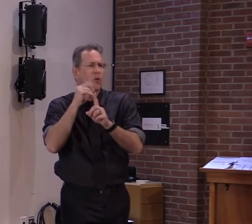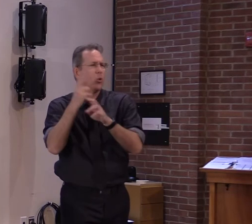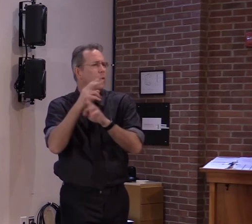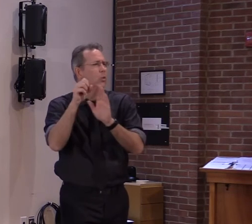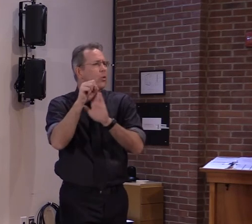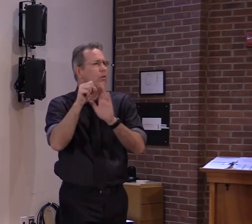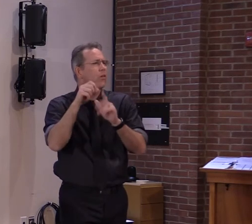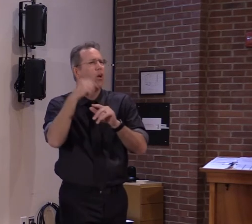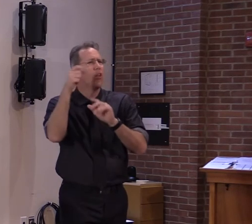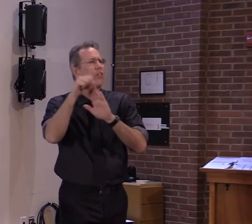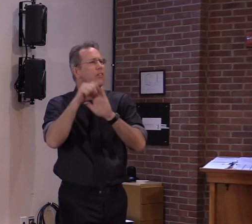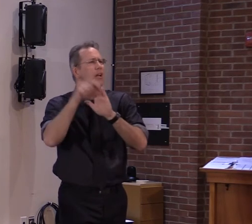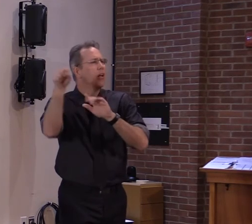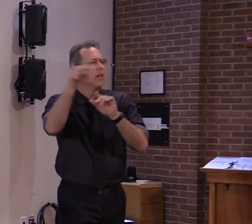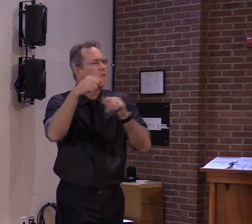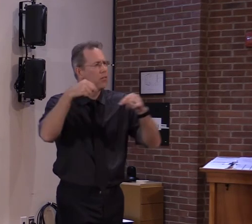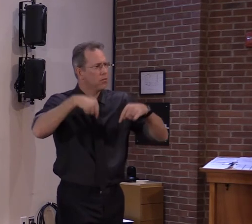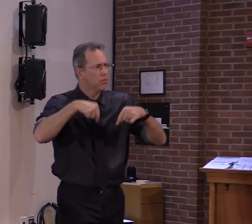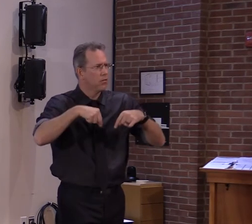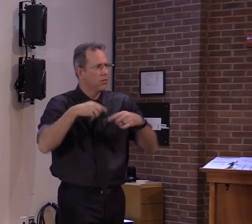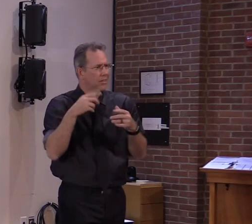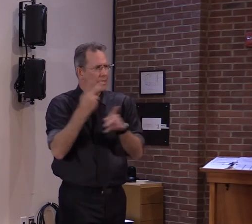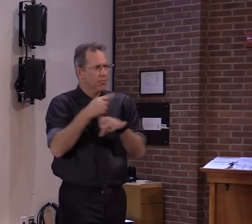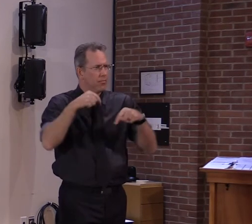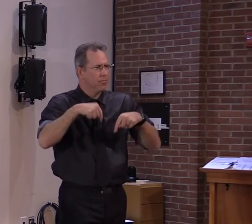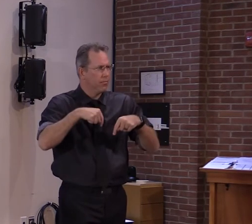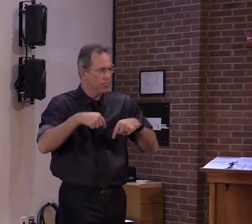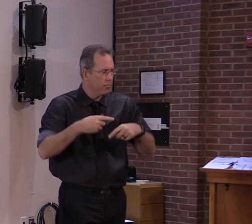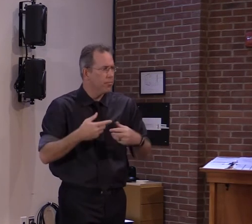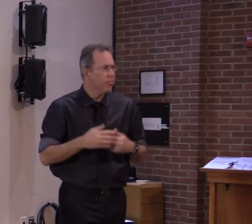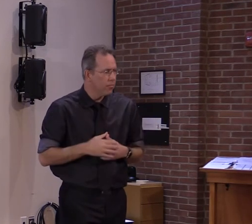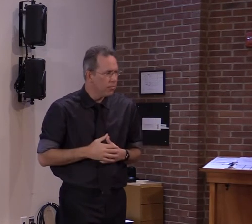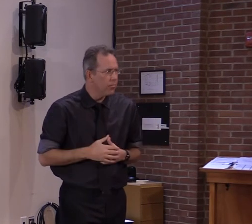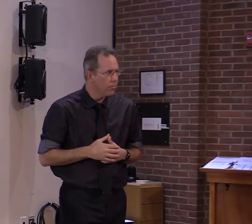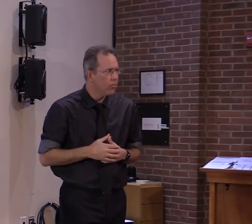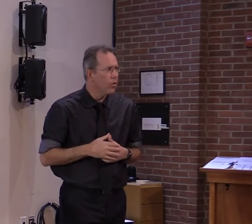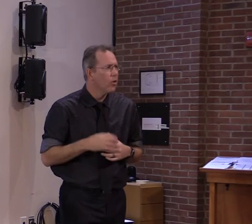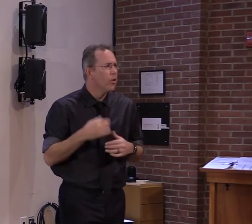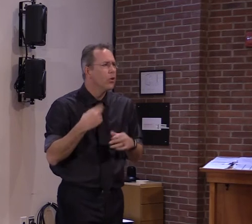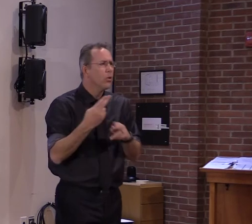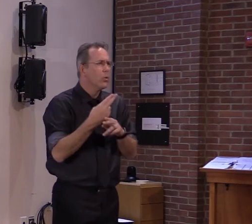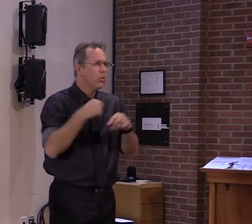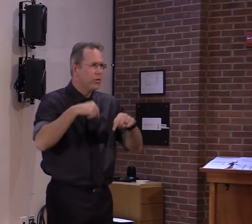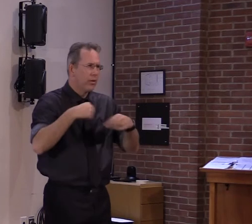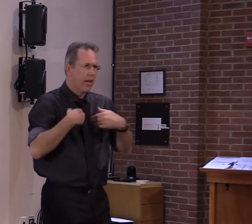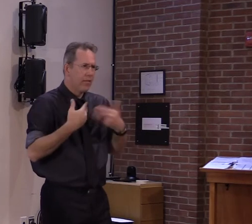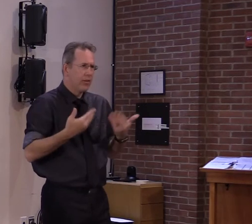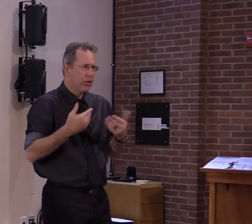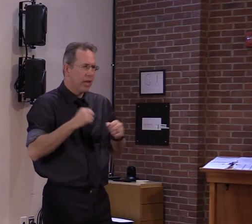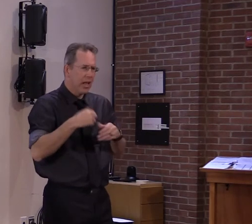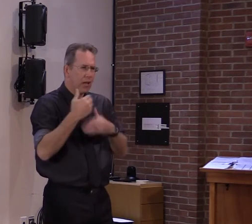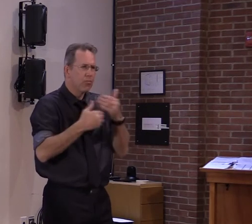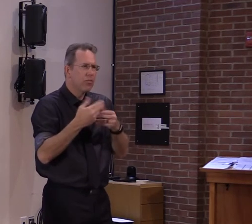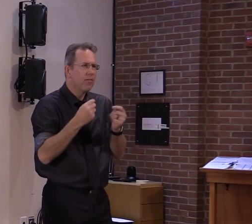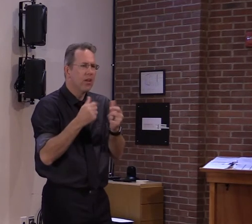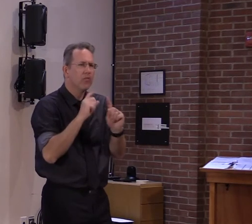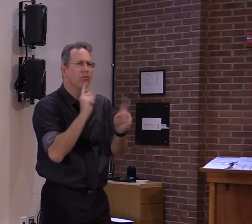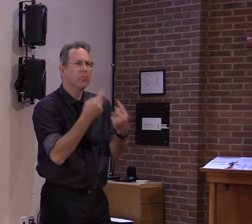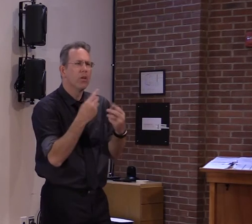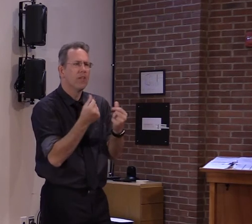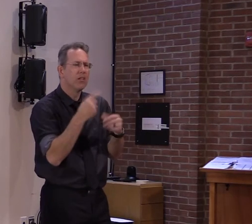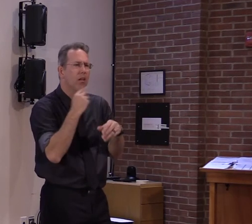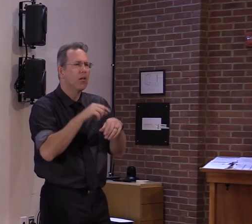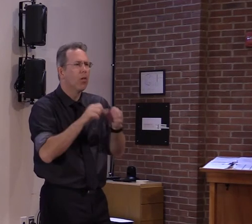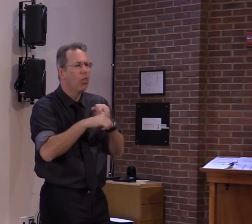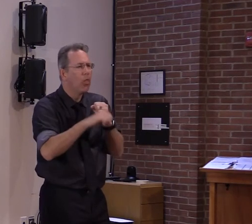switch their labs that weren't backlogged to other labs that had capacity and could turn around labs faster than